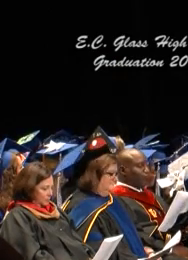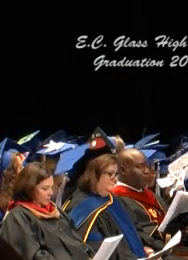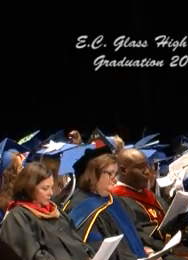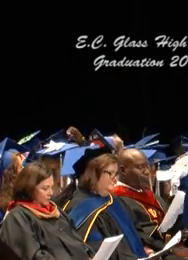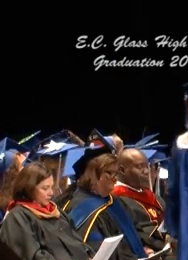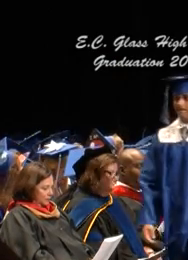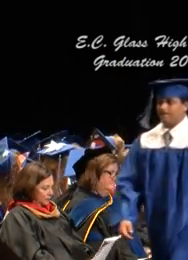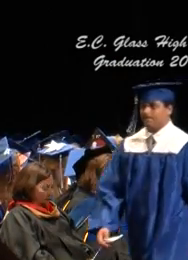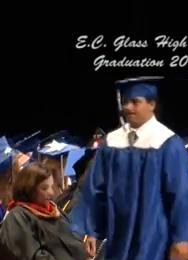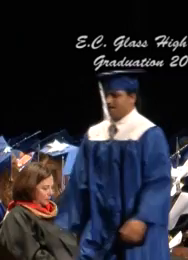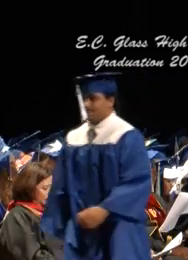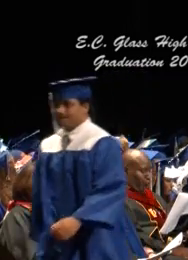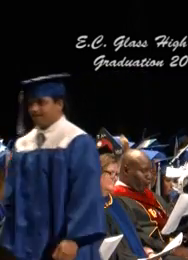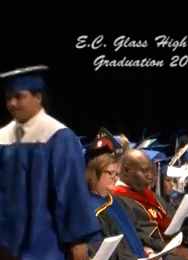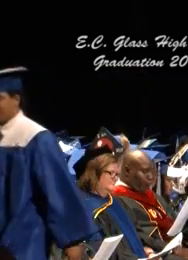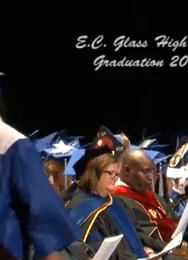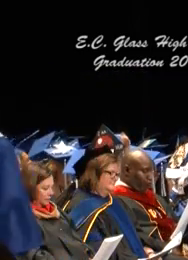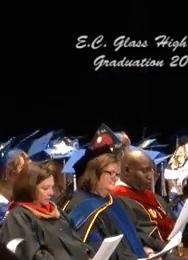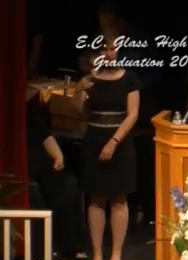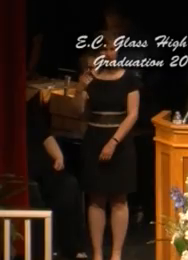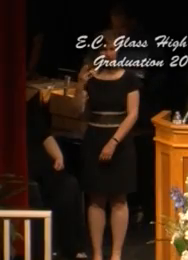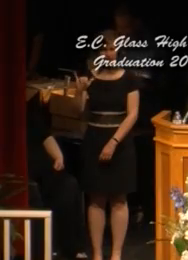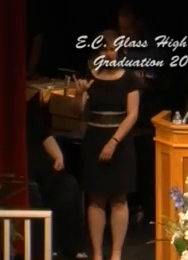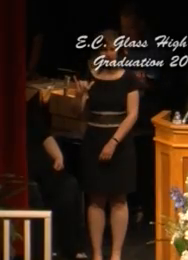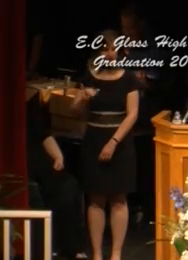Darian Cortez Murphy.